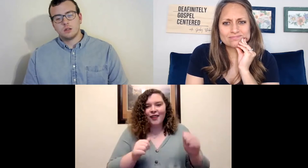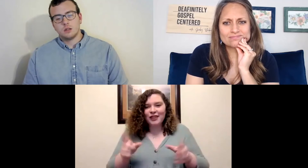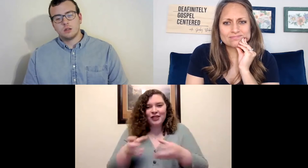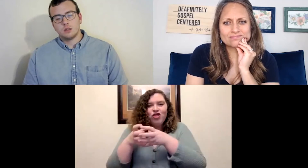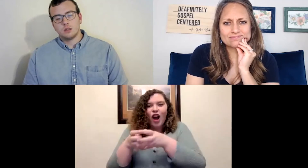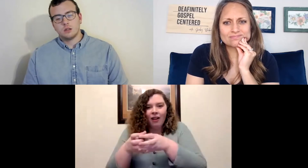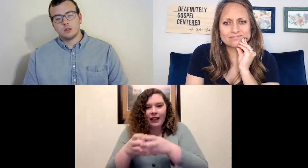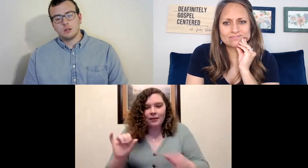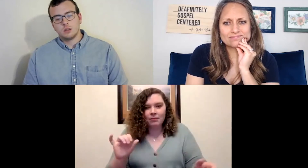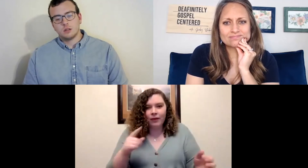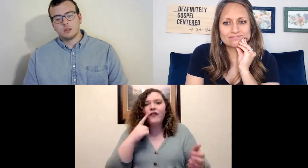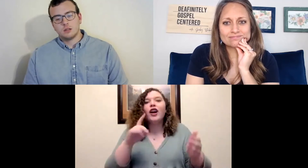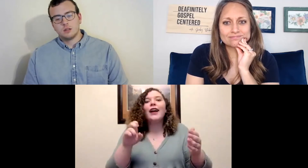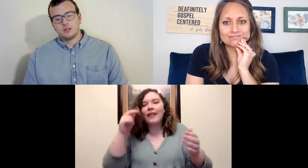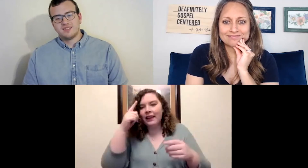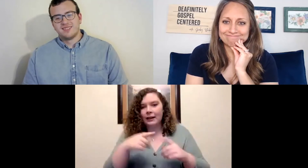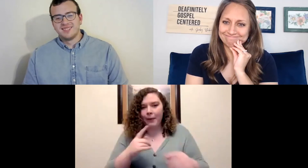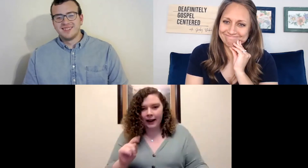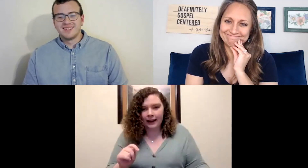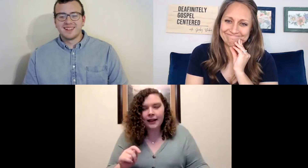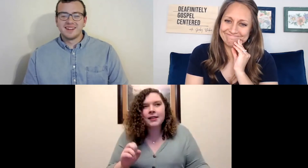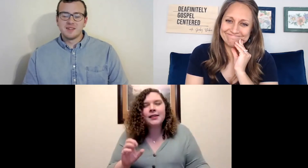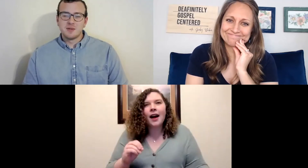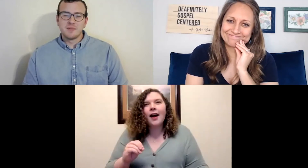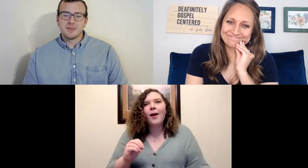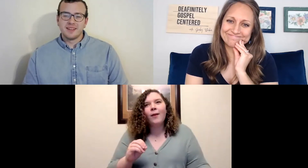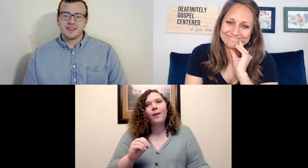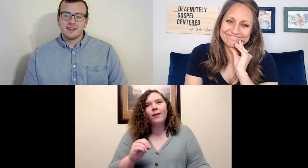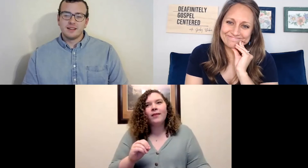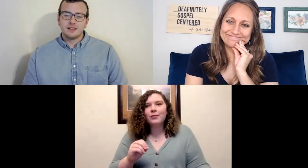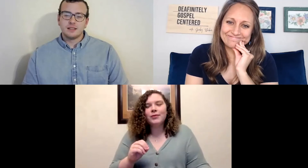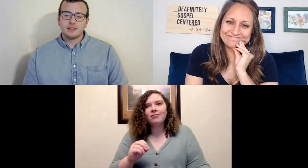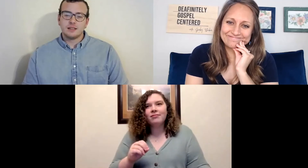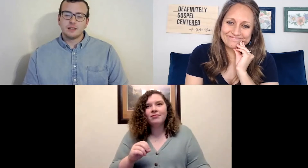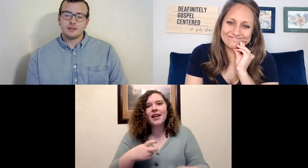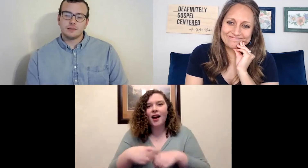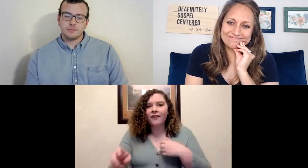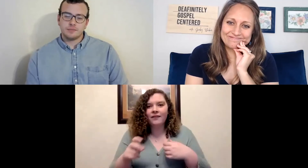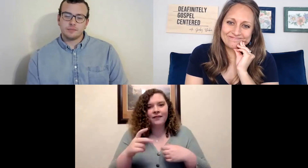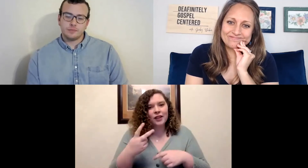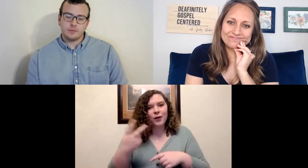But I was so mad that I felt like I could have choked him for even thinking about it. So,